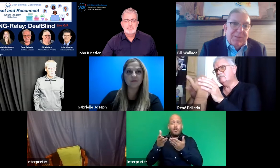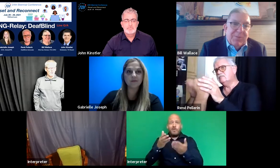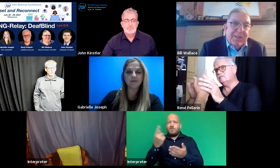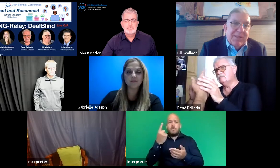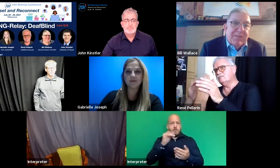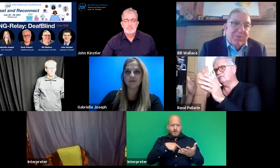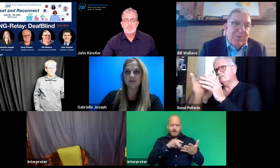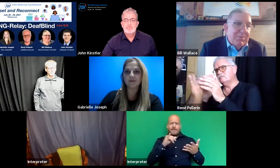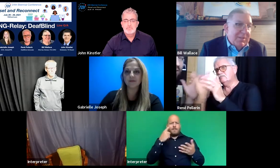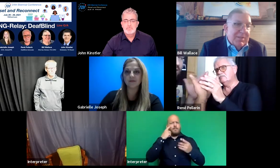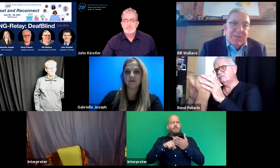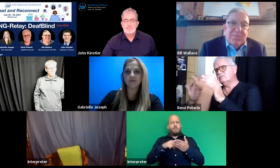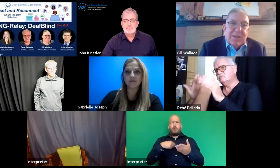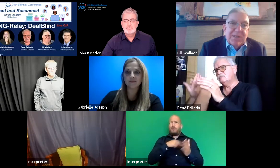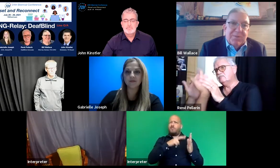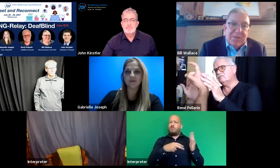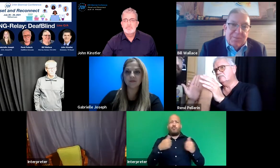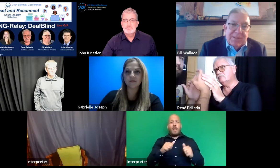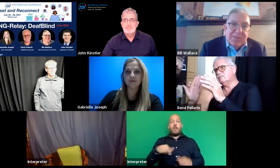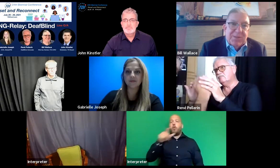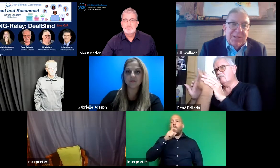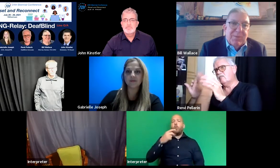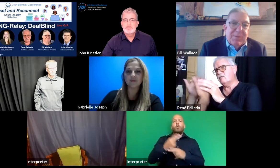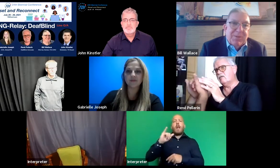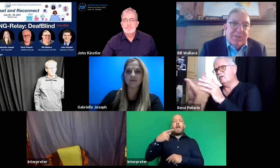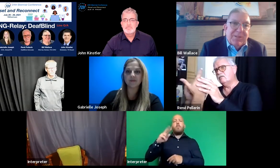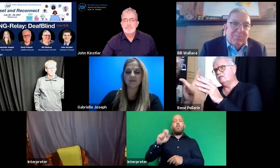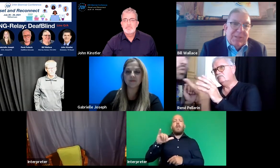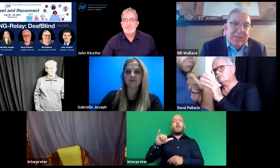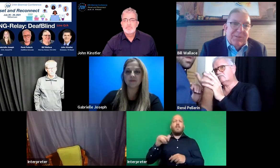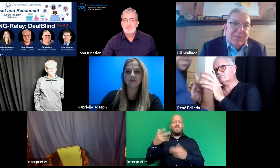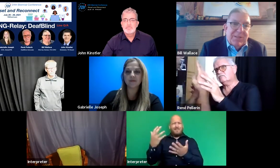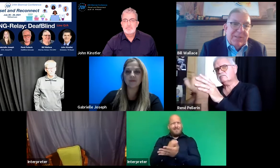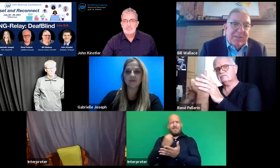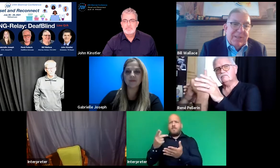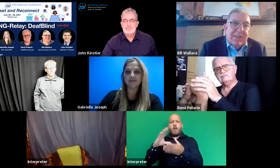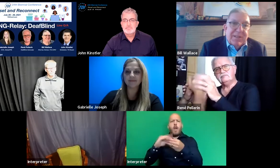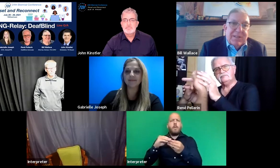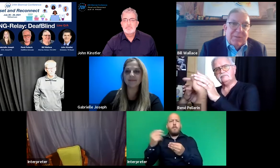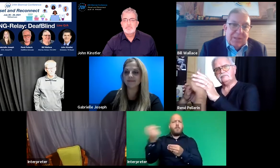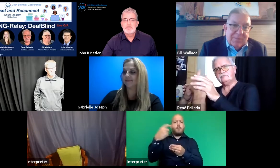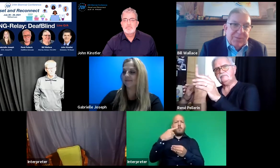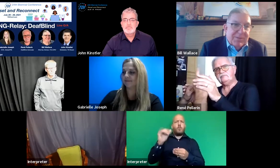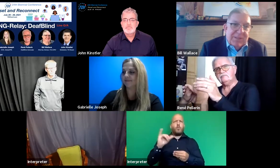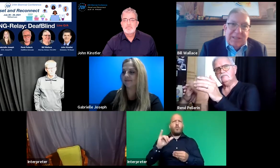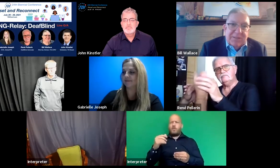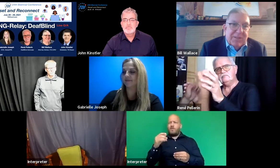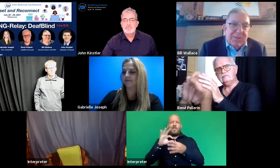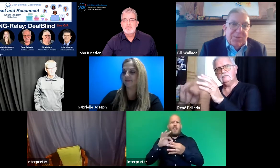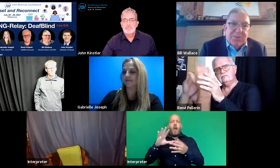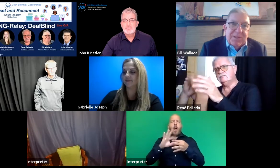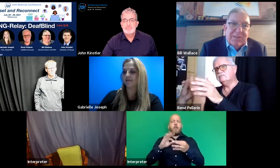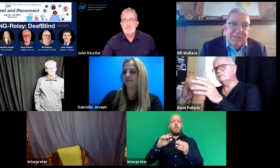use NGRelay to, file comments when the comment period begins in both